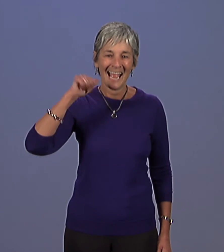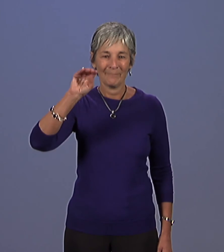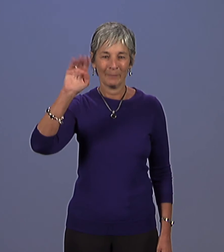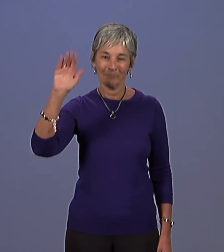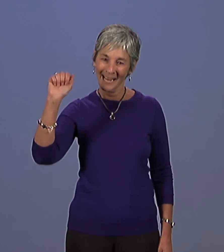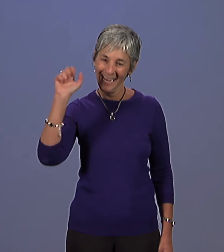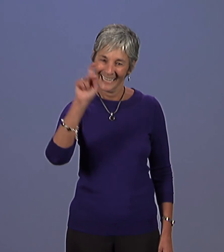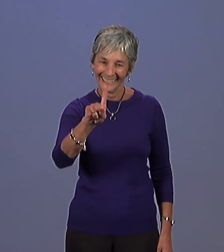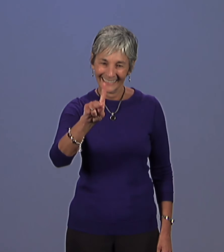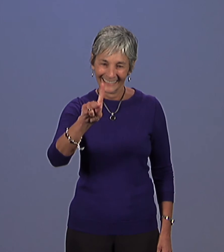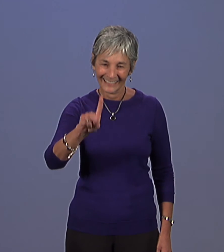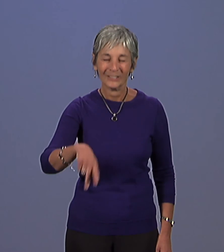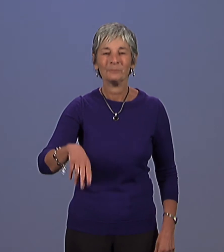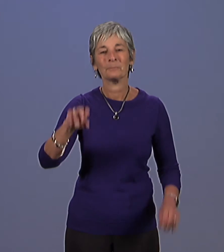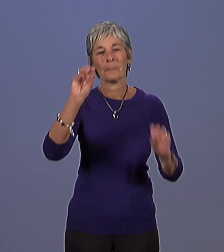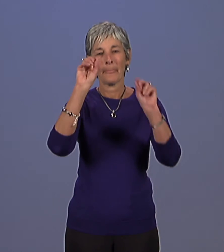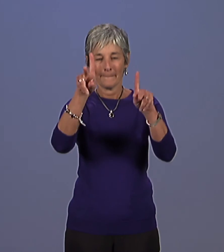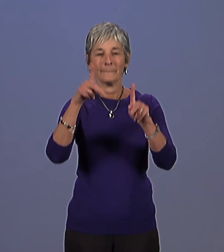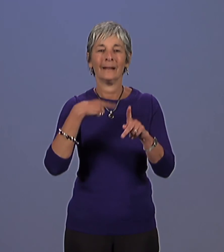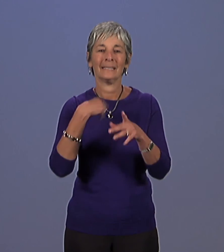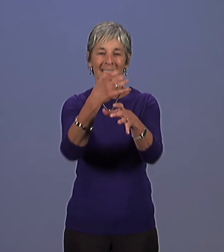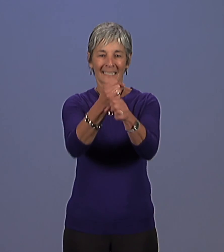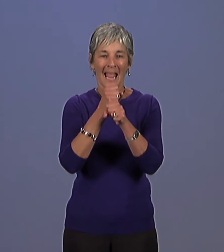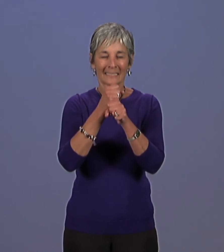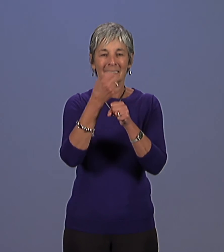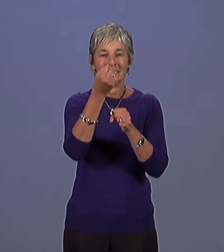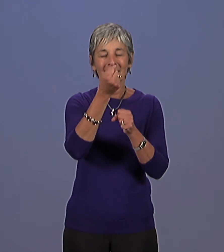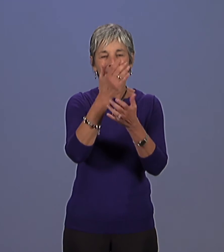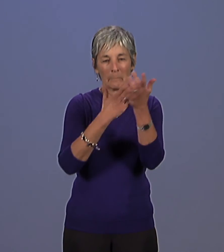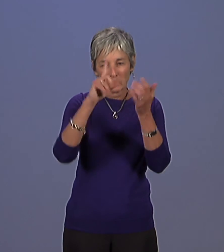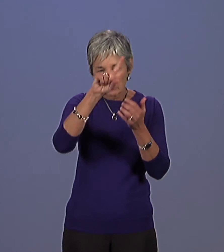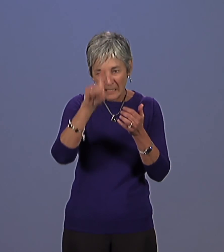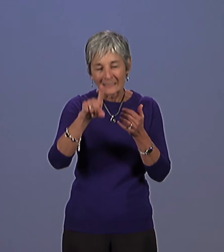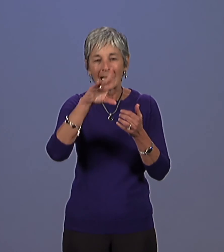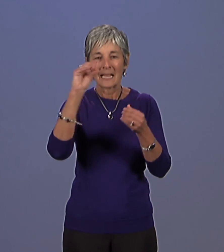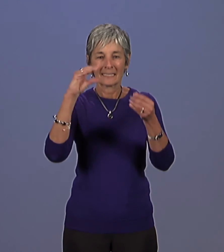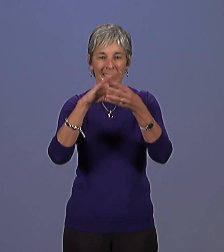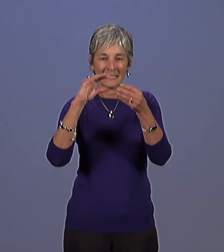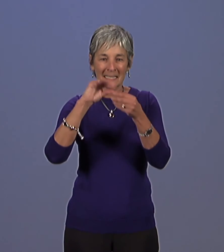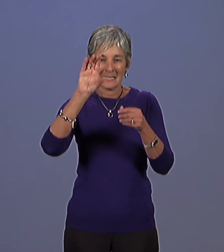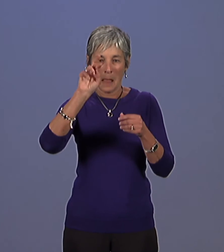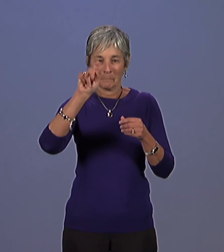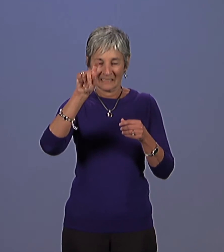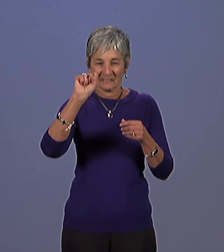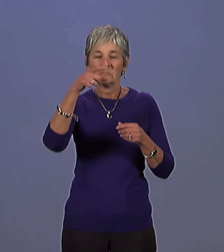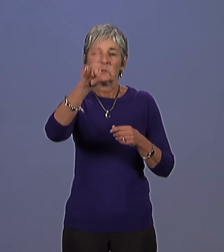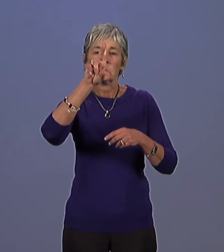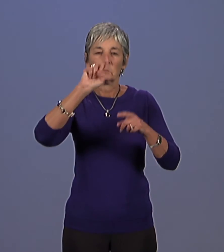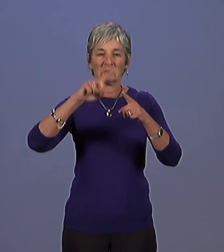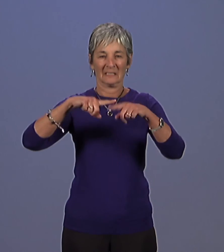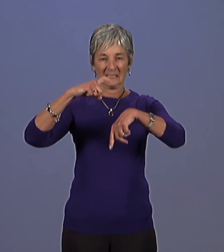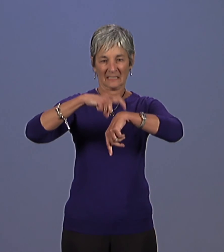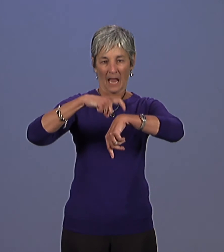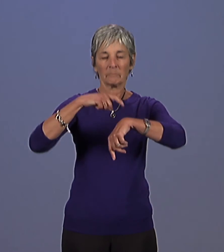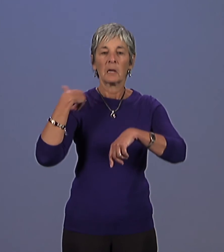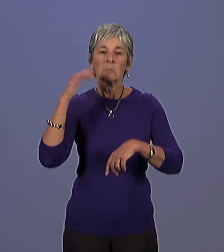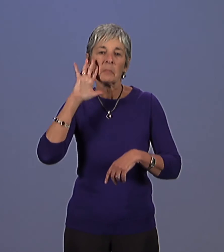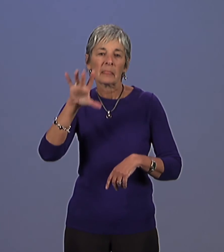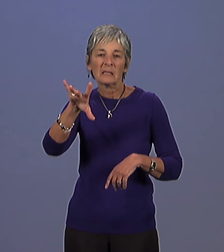Hello, everyone. We are back. We have received a few questions and comments, and due to time constraints, I'm going to choose